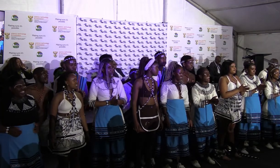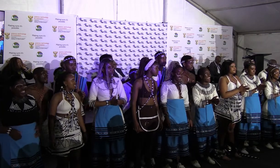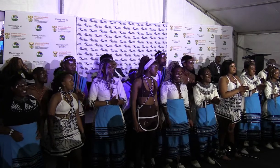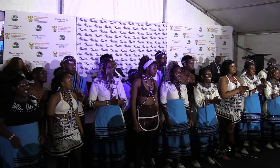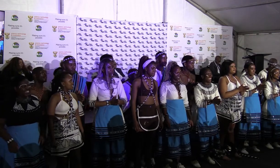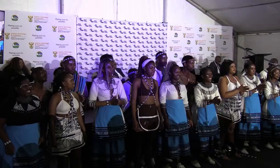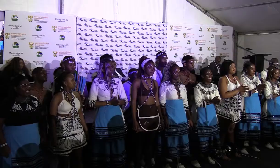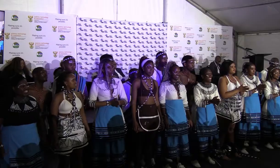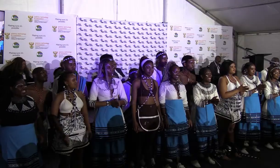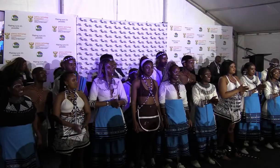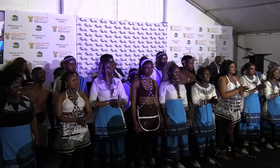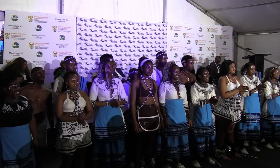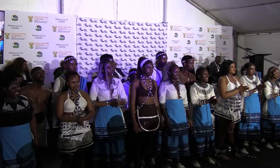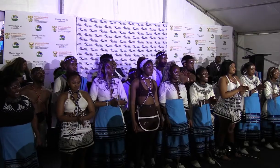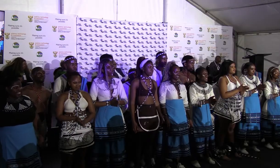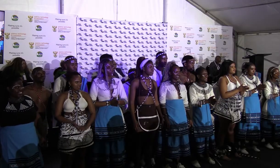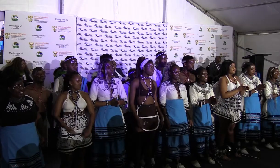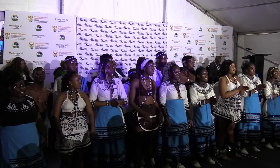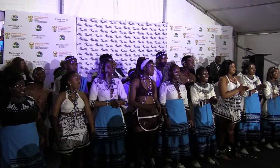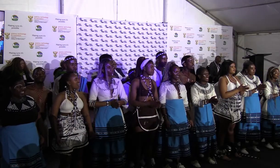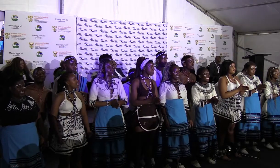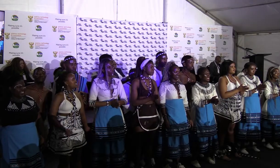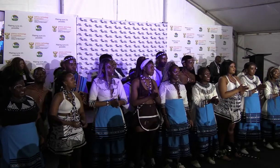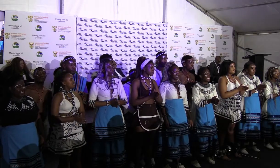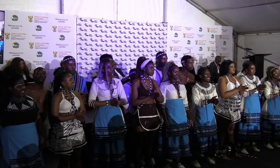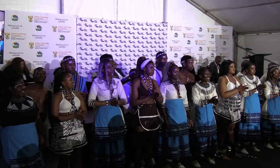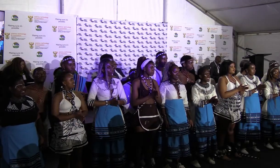nami bekade ixelwa mani